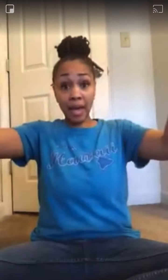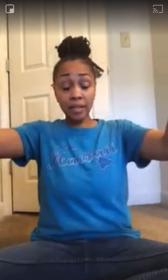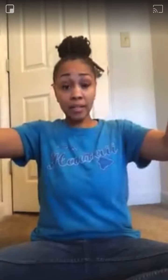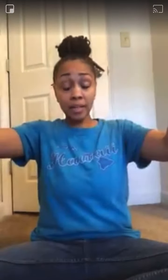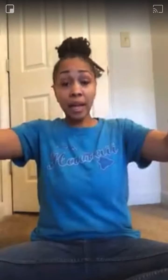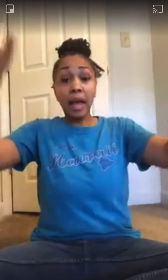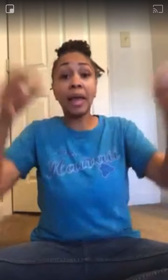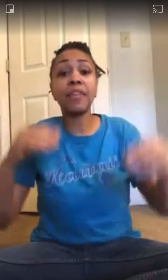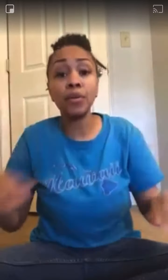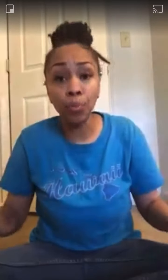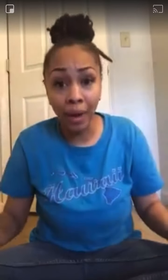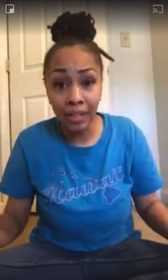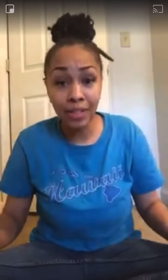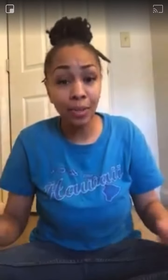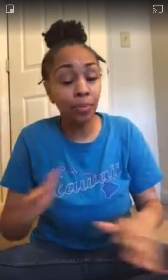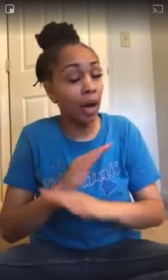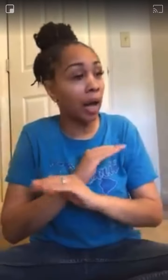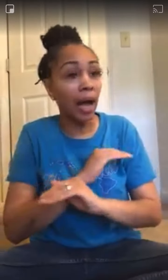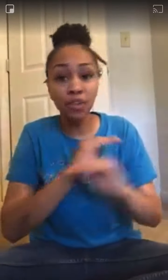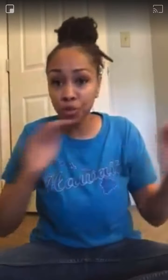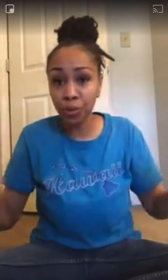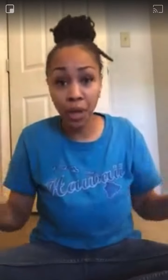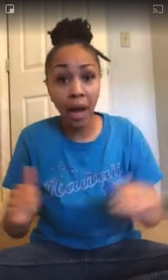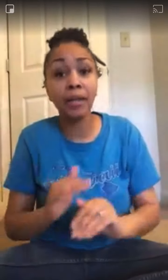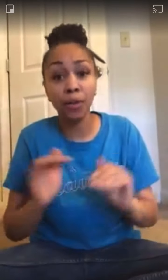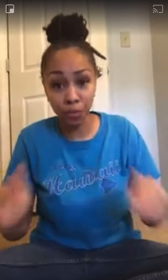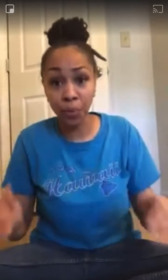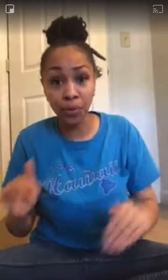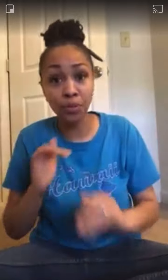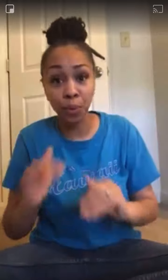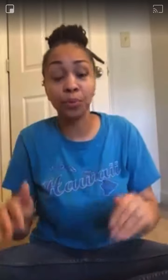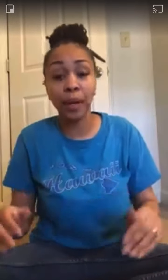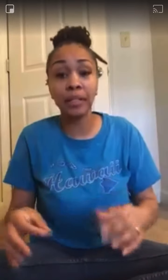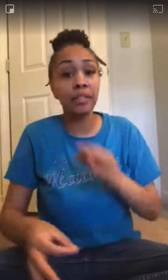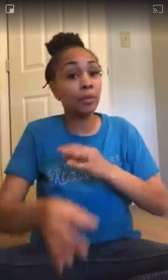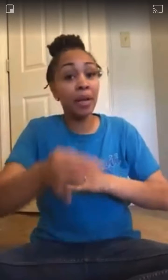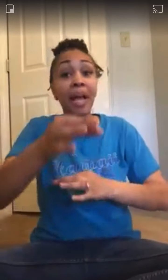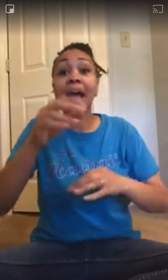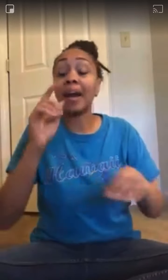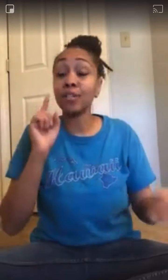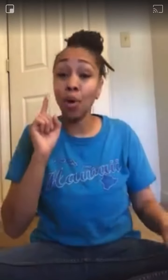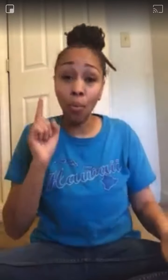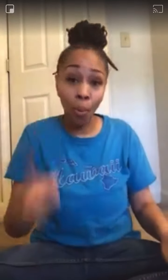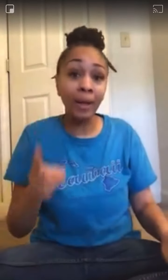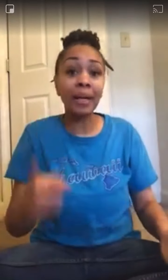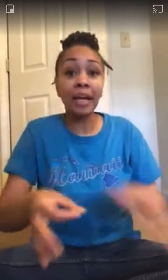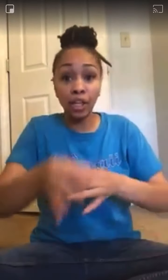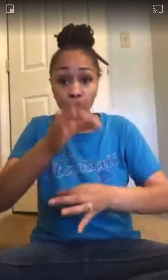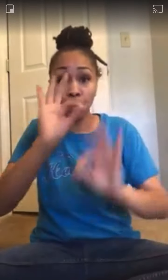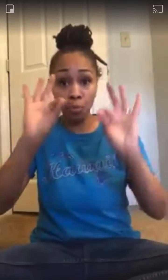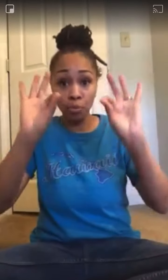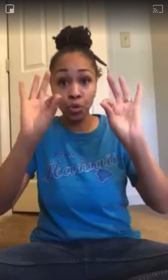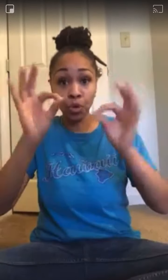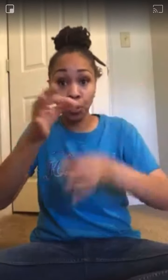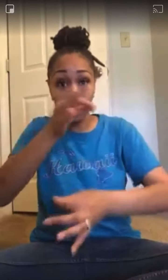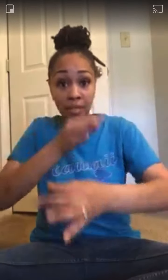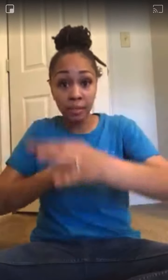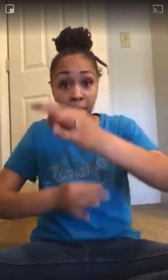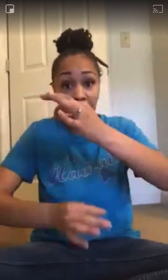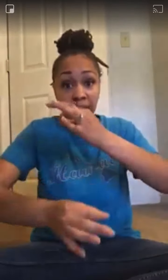last. And then ransom, I searched high and low for this word ransom, and I saw one lady doing her ransom like